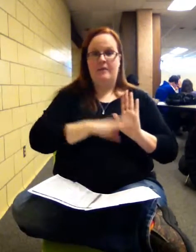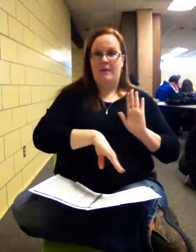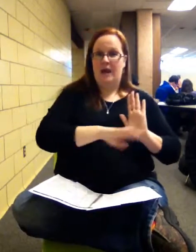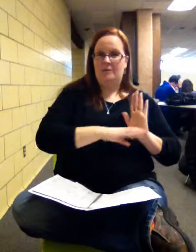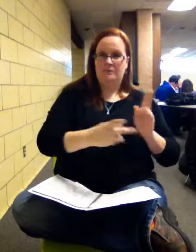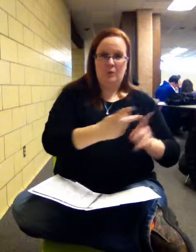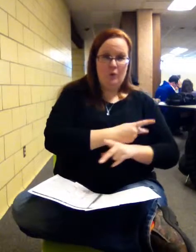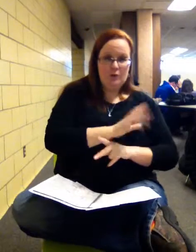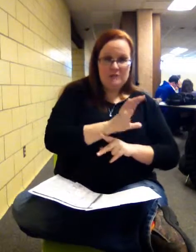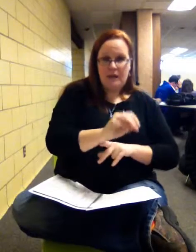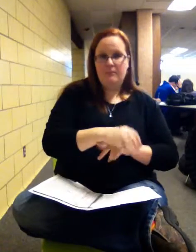worst companies are doing.